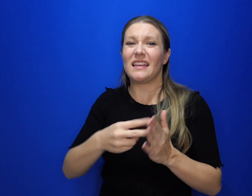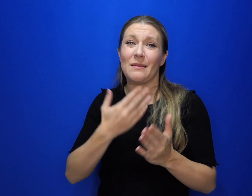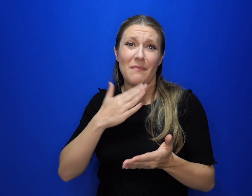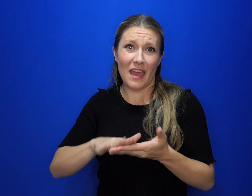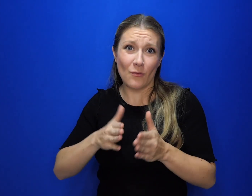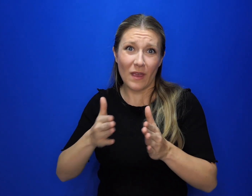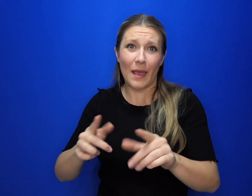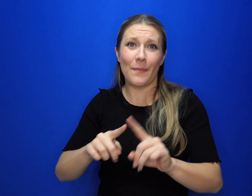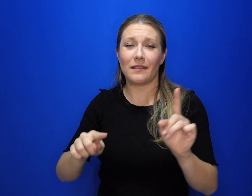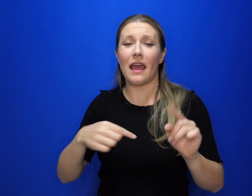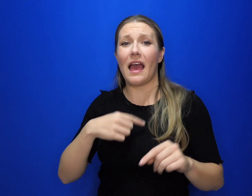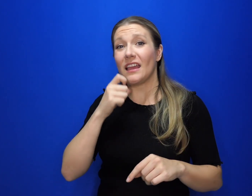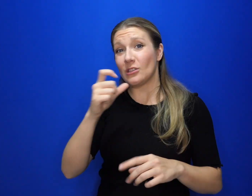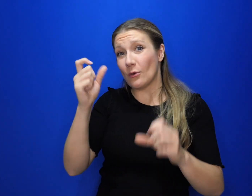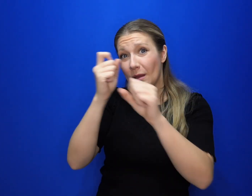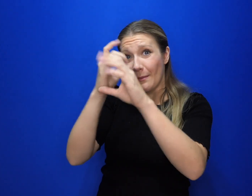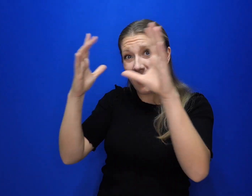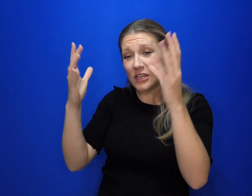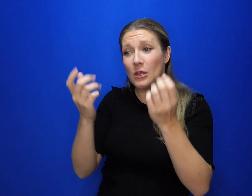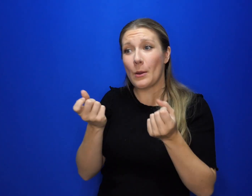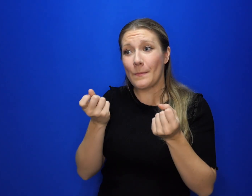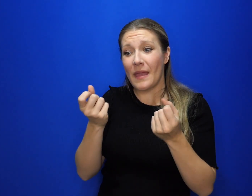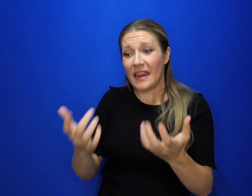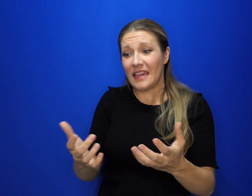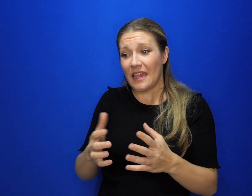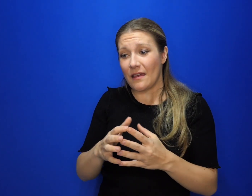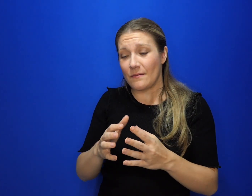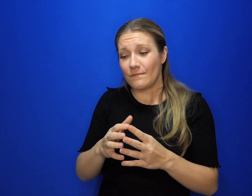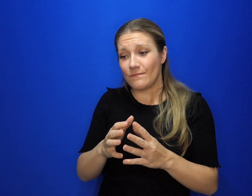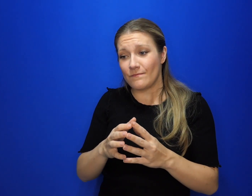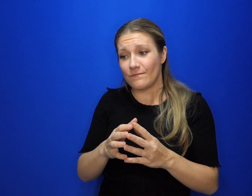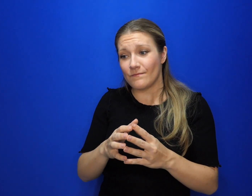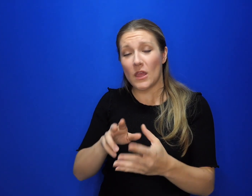but I don't imagine that there are many